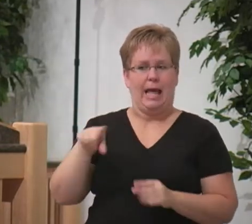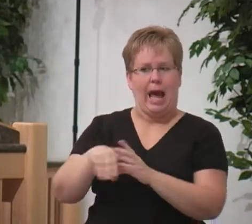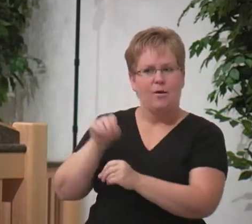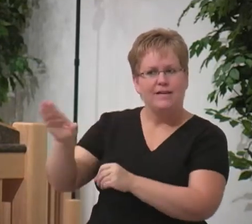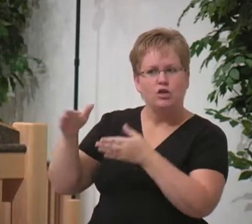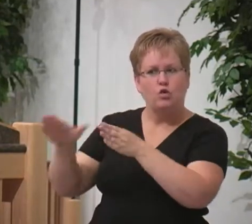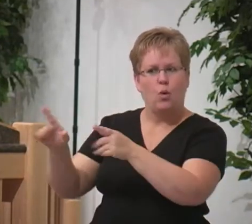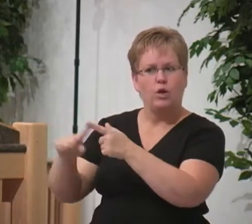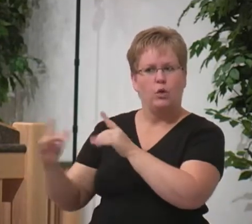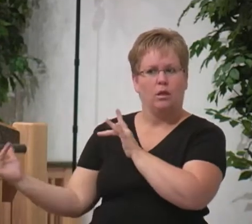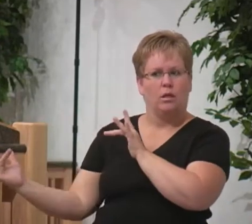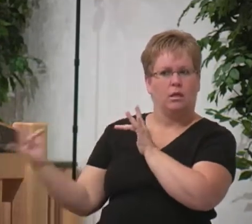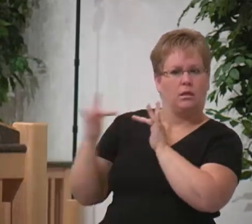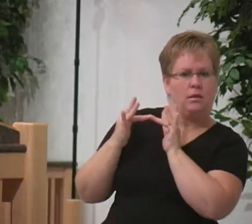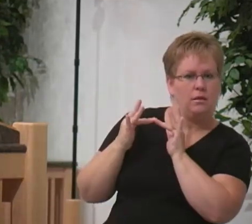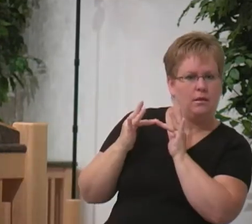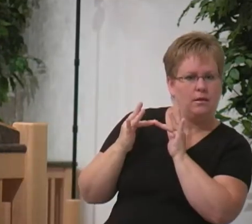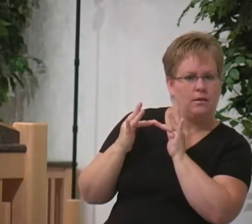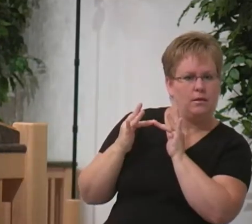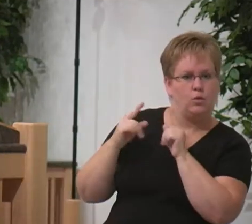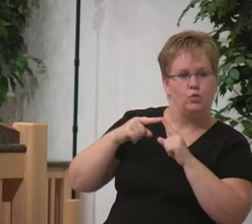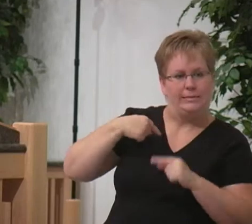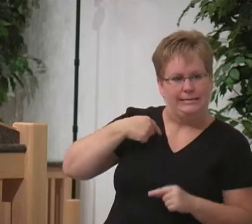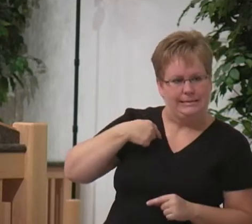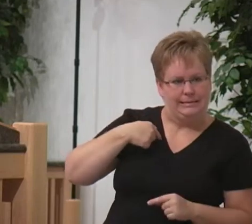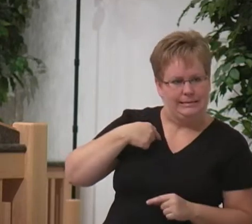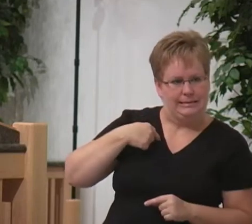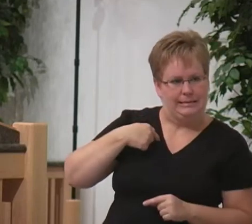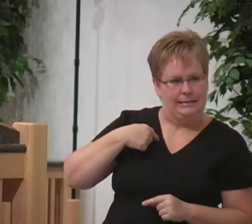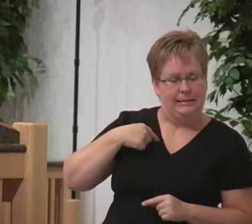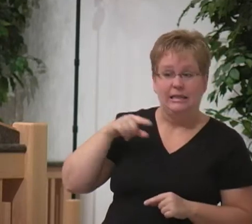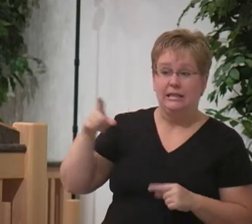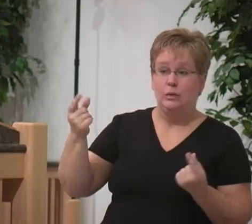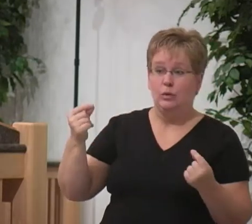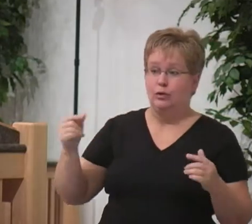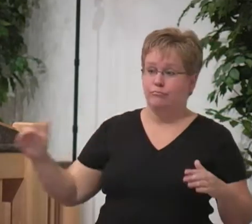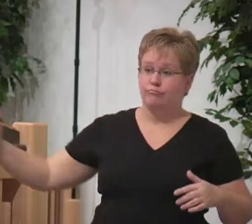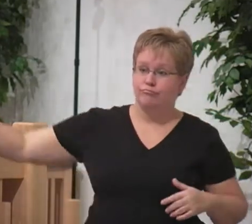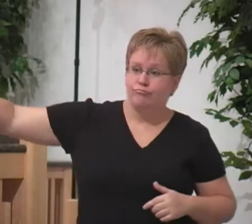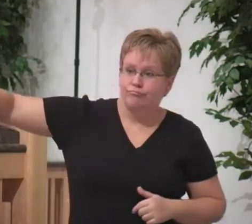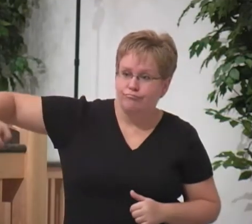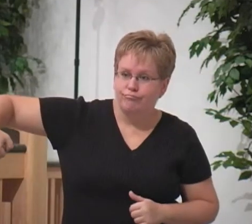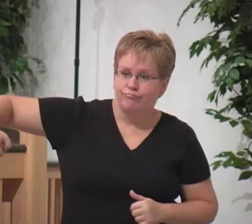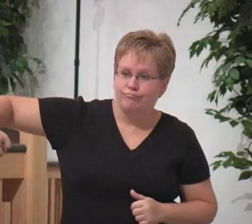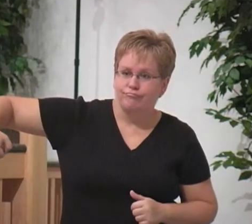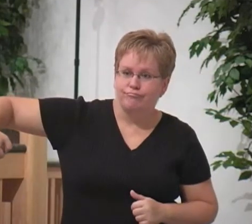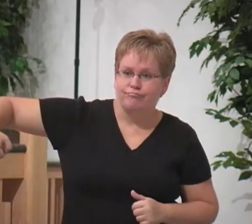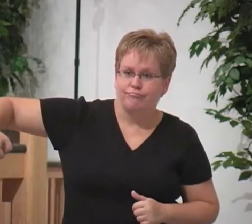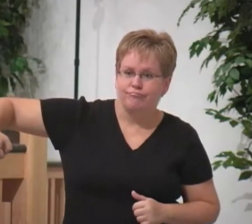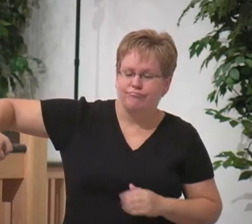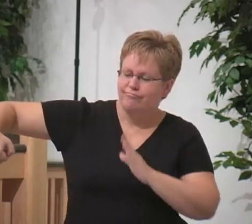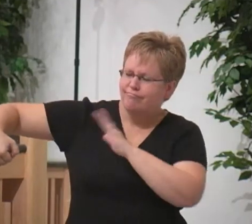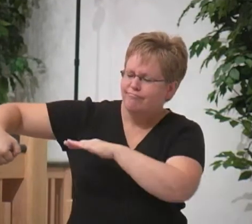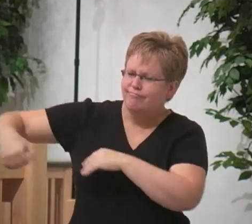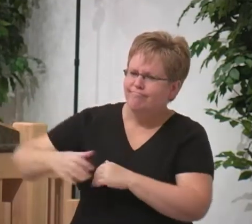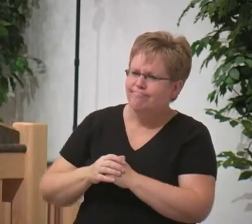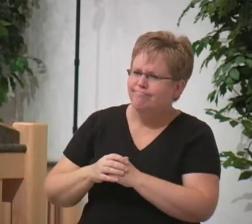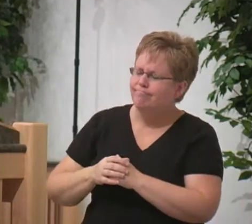be intentional about coming to me and putting his arm around me and saying, "Anne, I want you to know that I